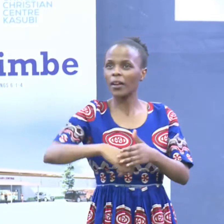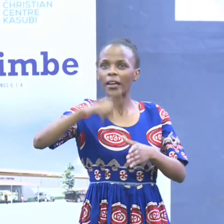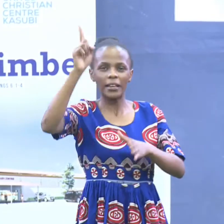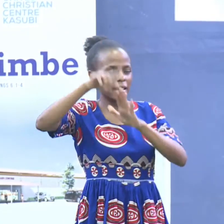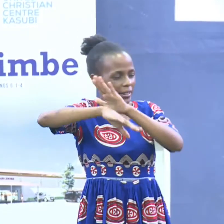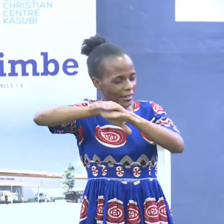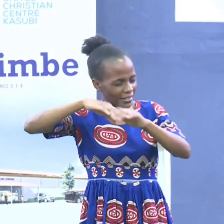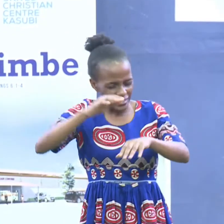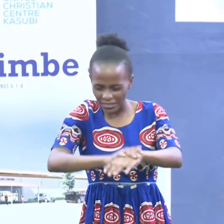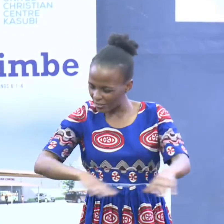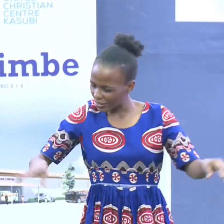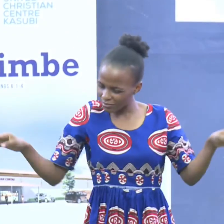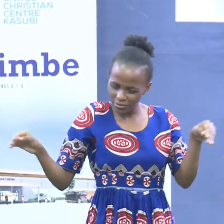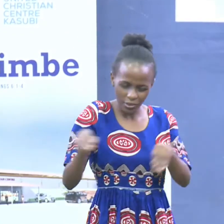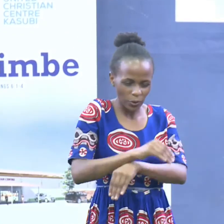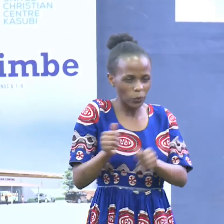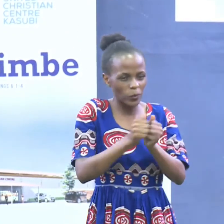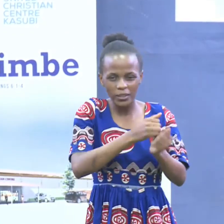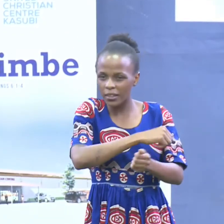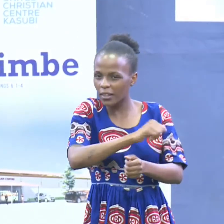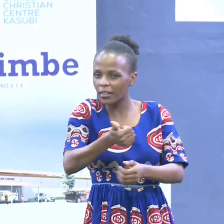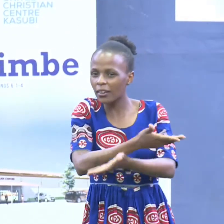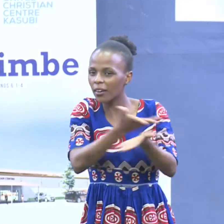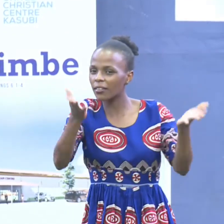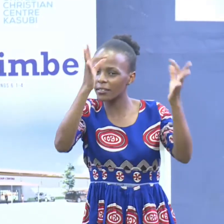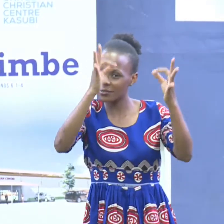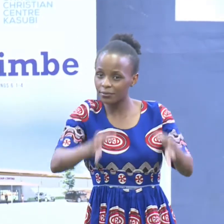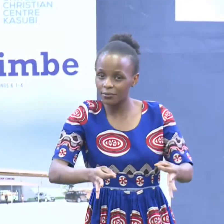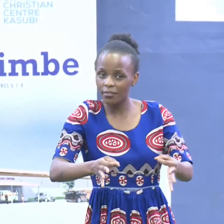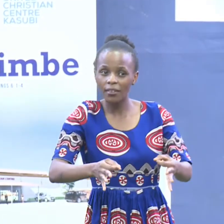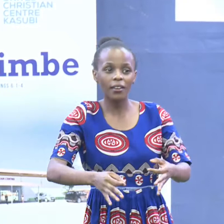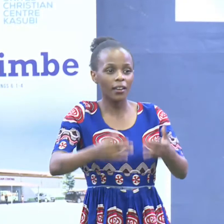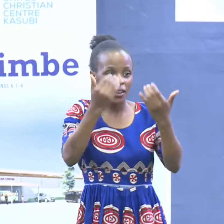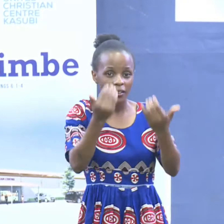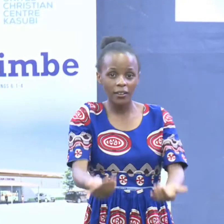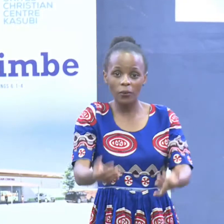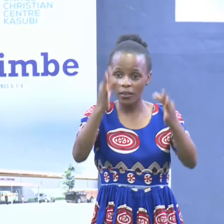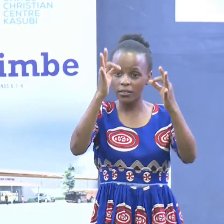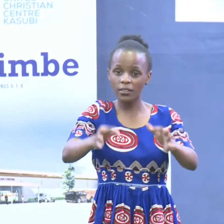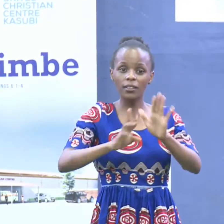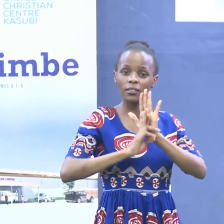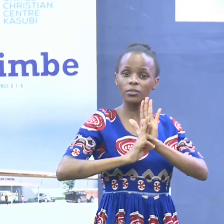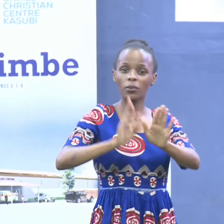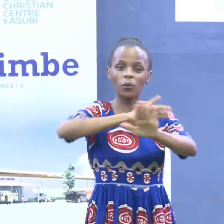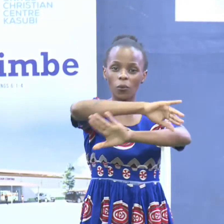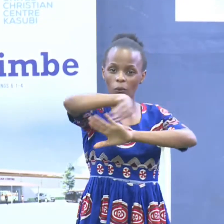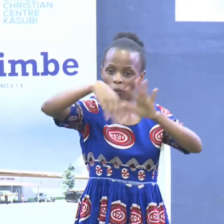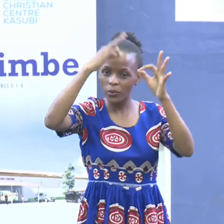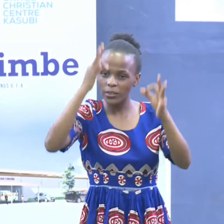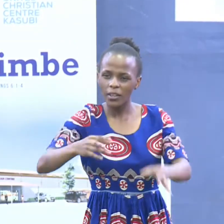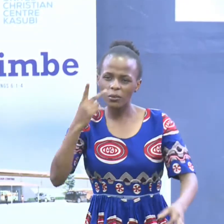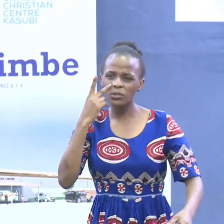Because he doesn't exchange the firstborns with any other thing. Now, what